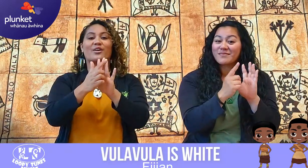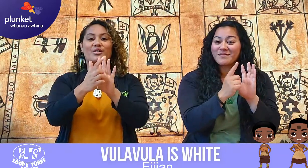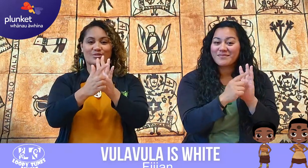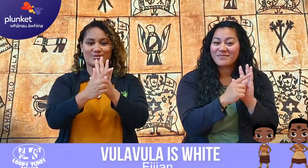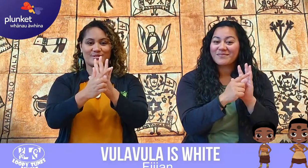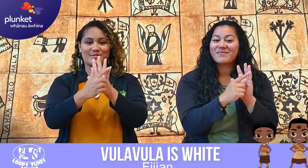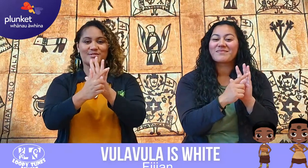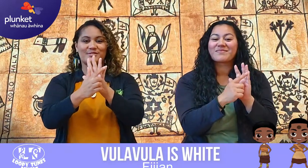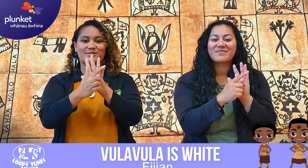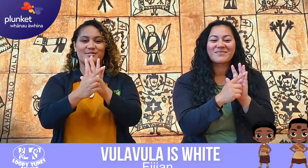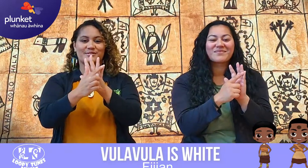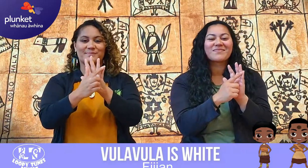A-E-I-O-U.